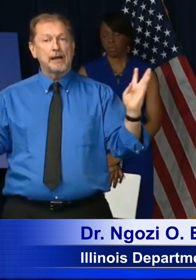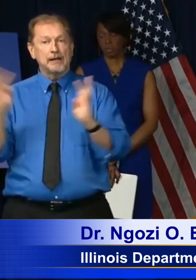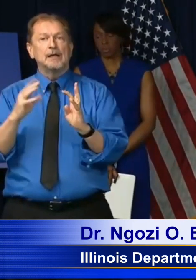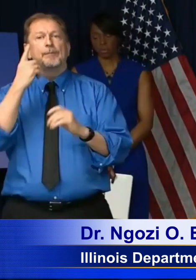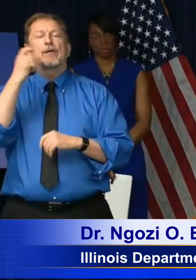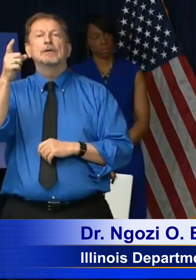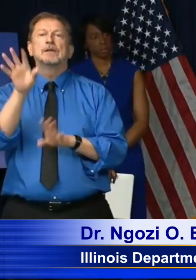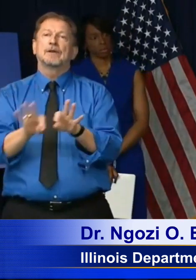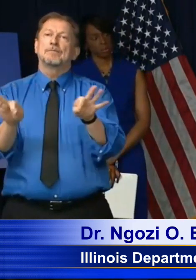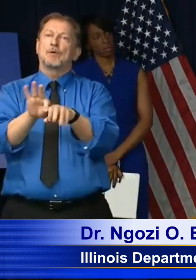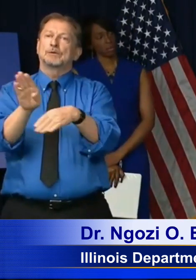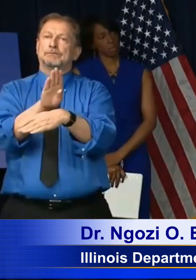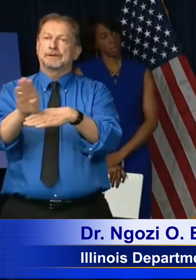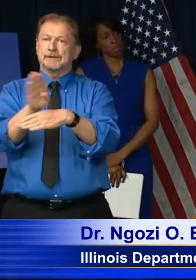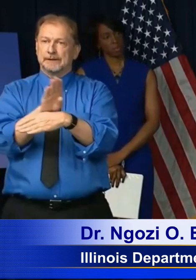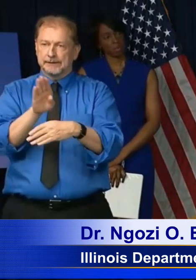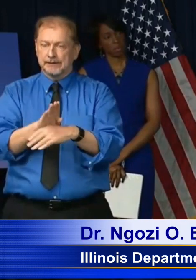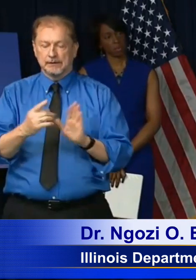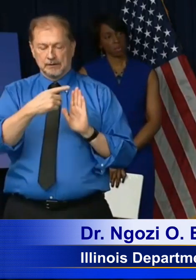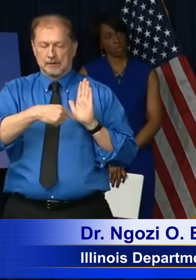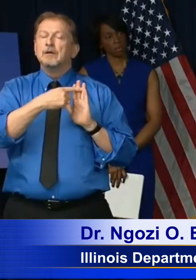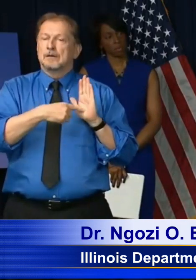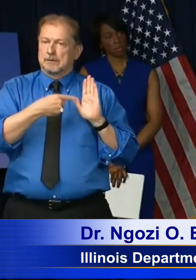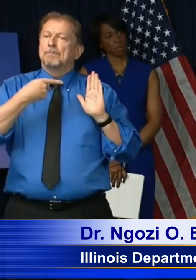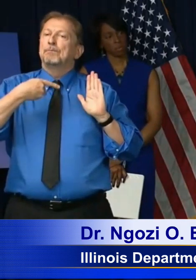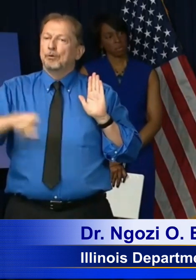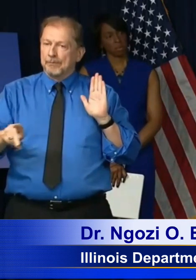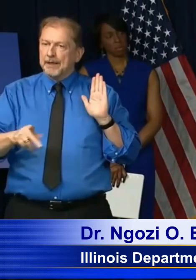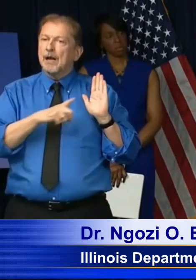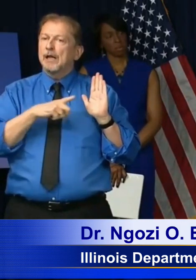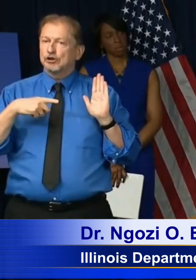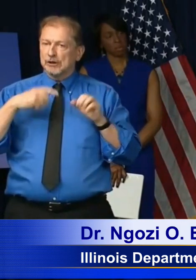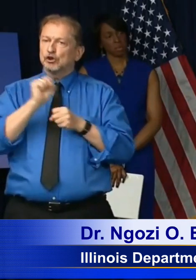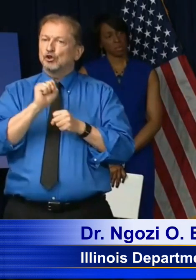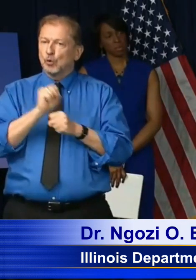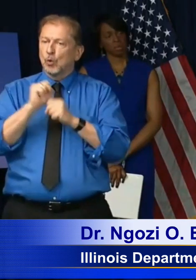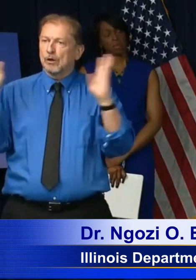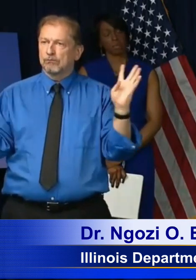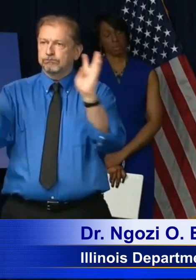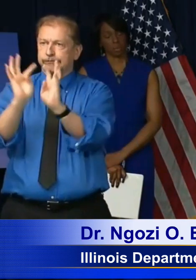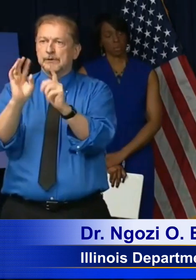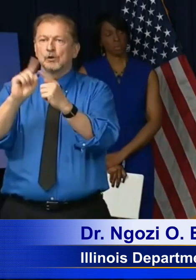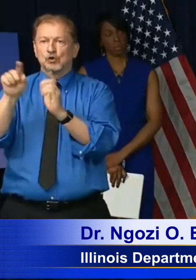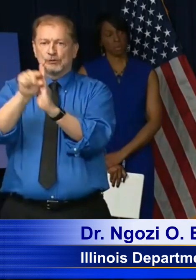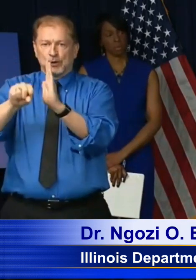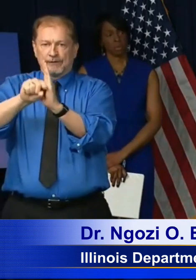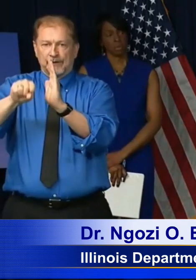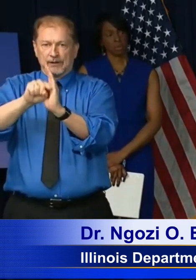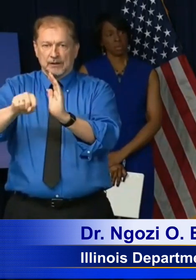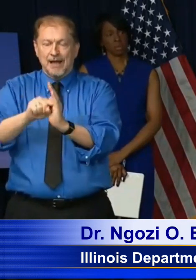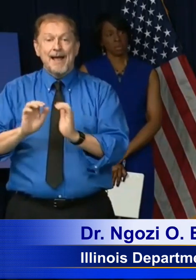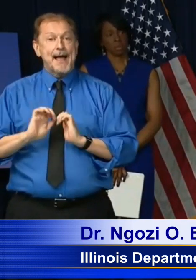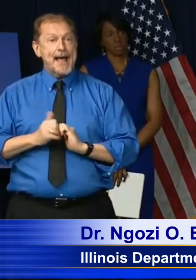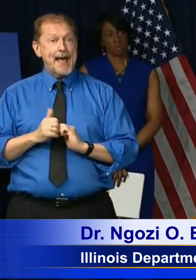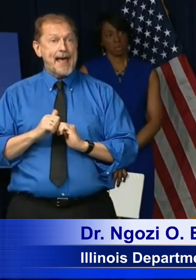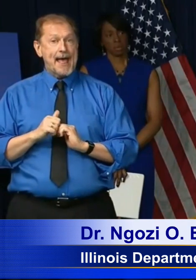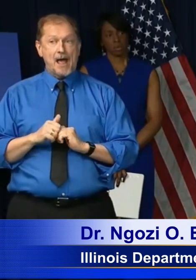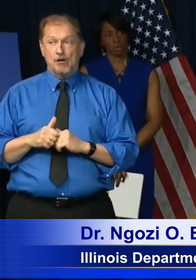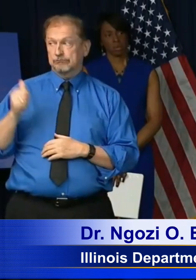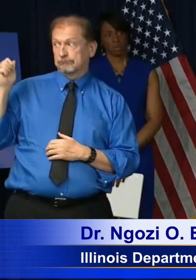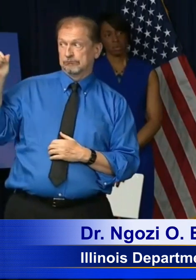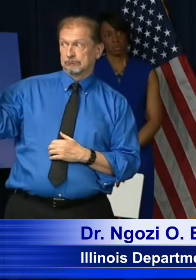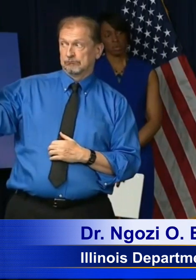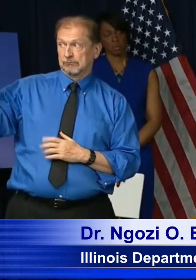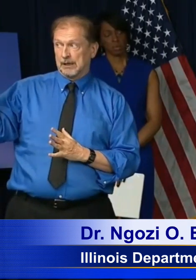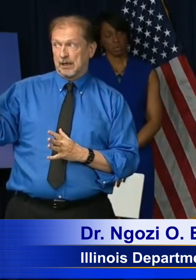order. They have the ability to return to Springfield. The way in which they will do it is going to be up to them with